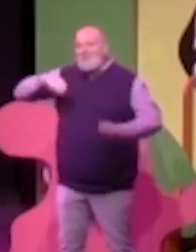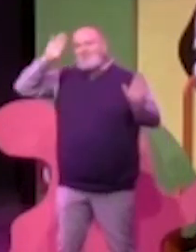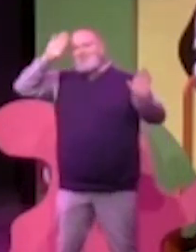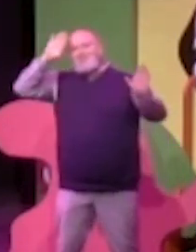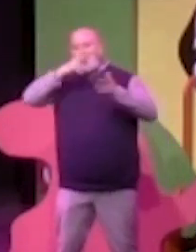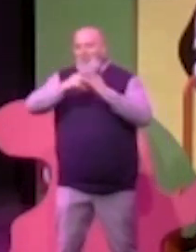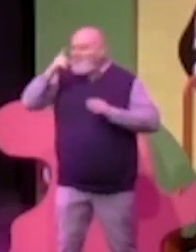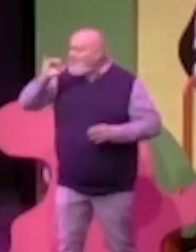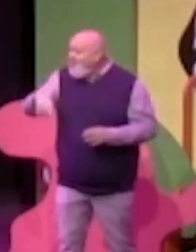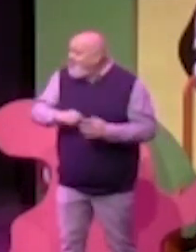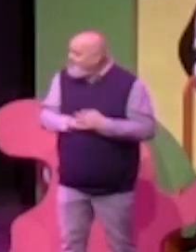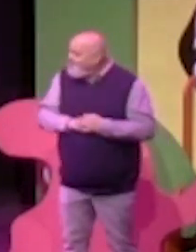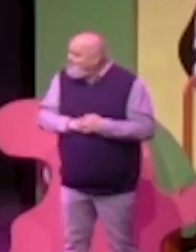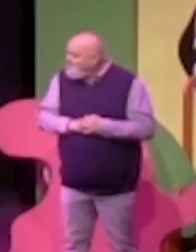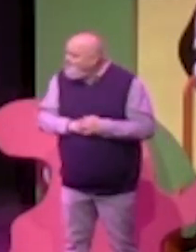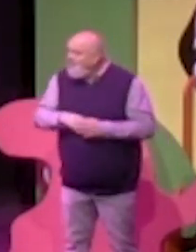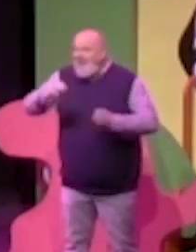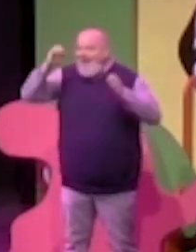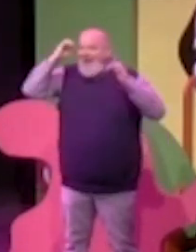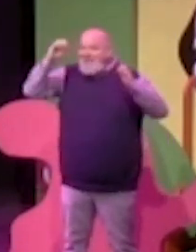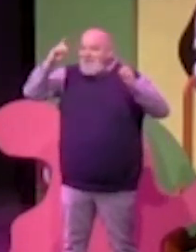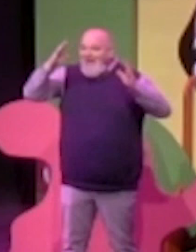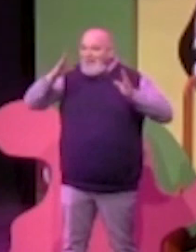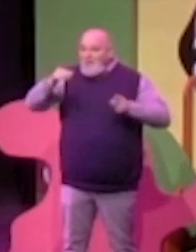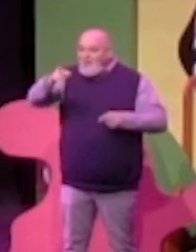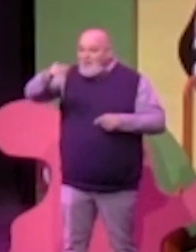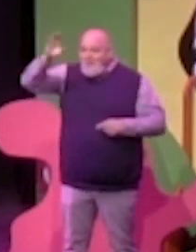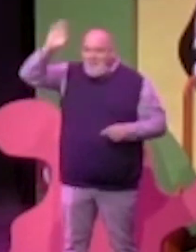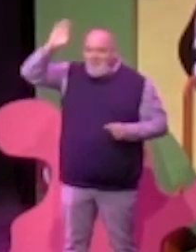one. educators?